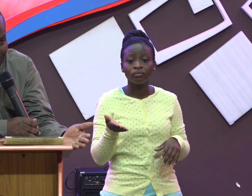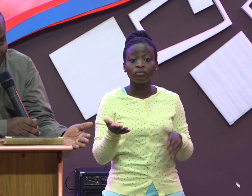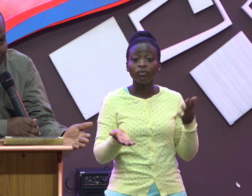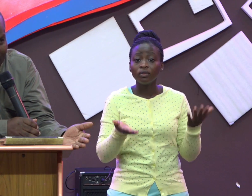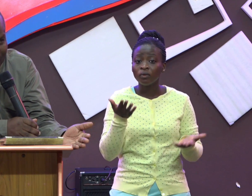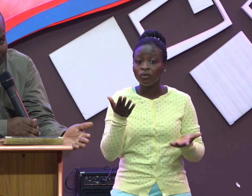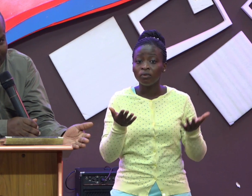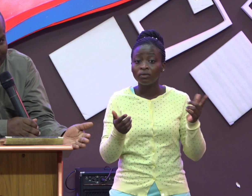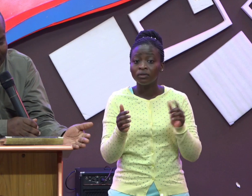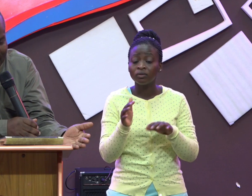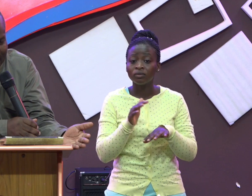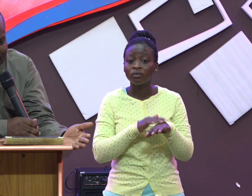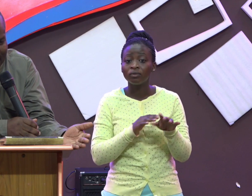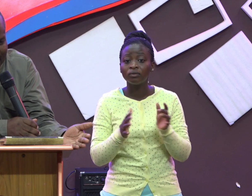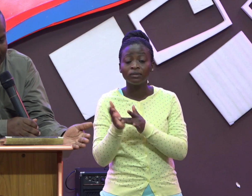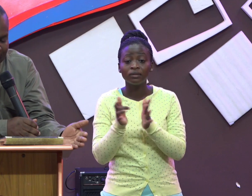We are